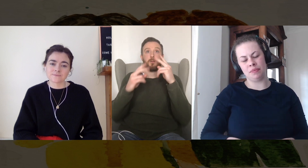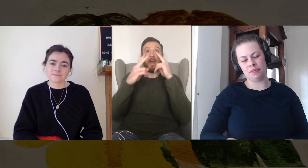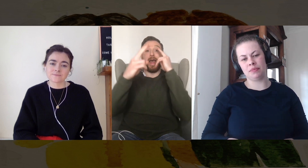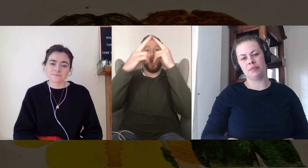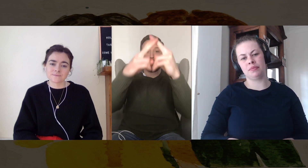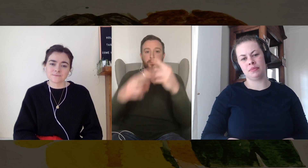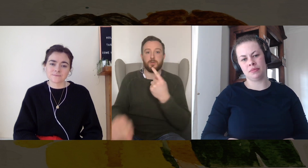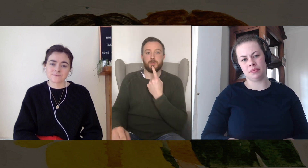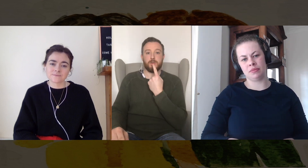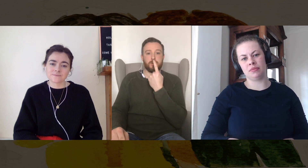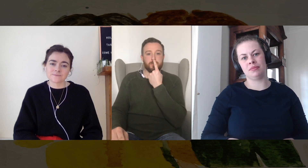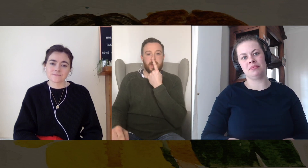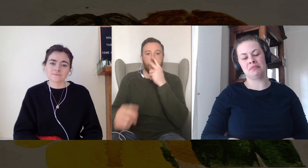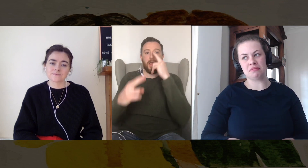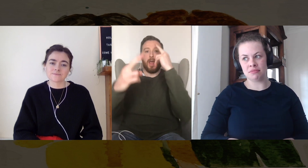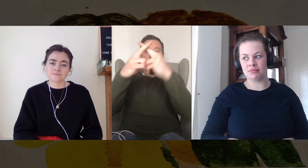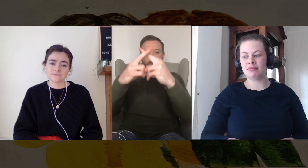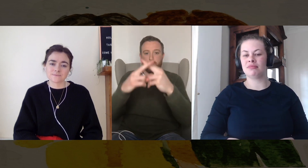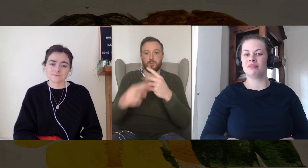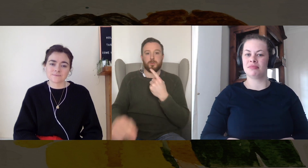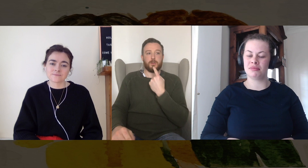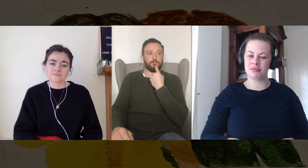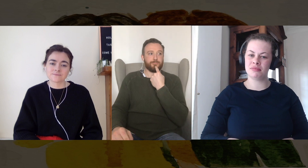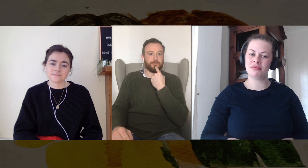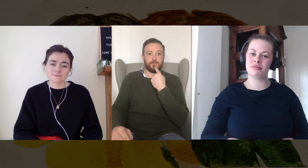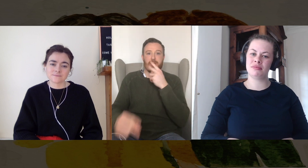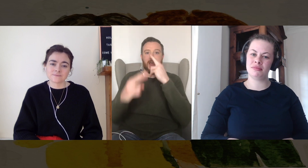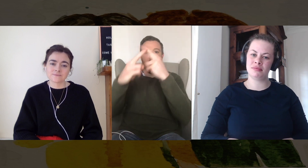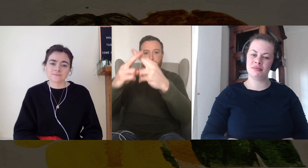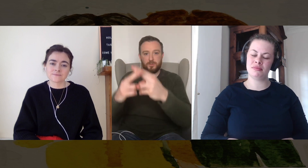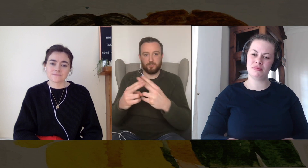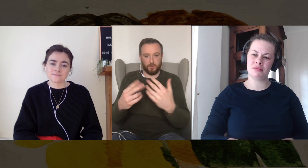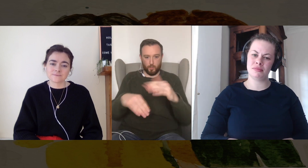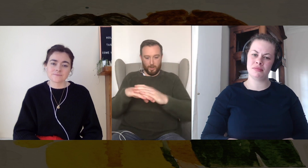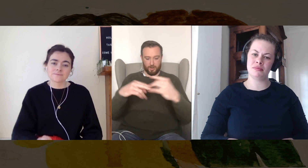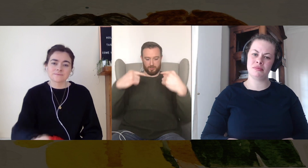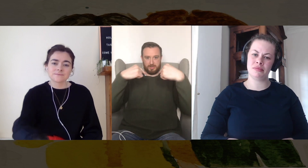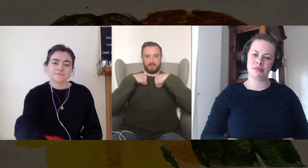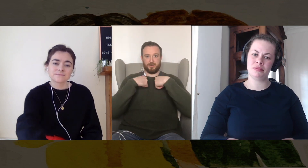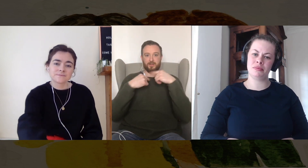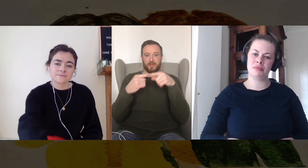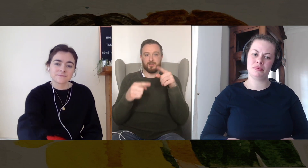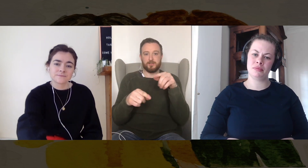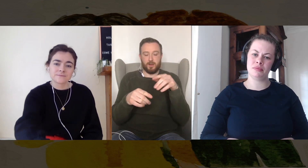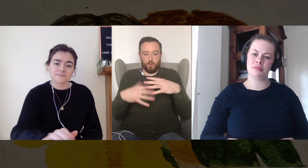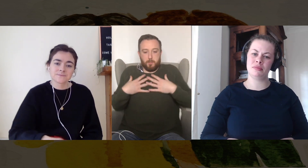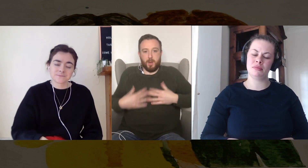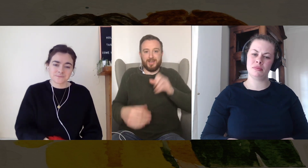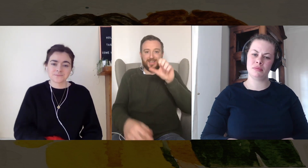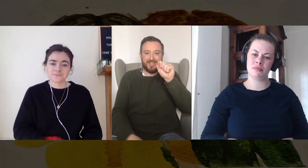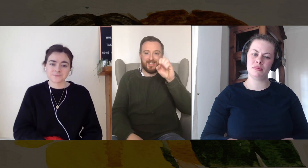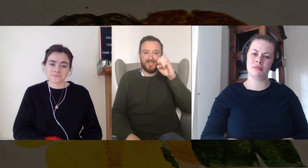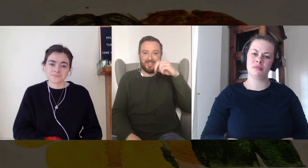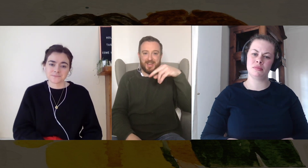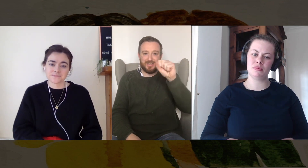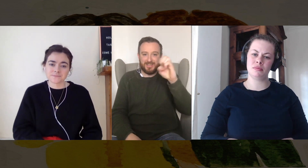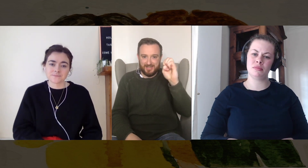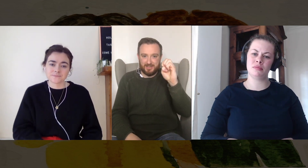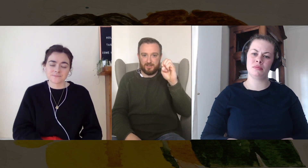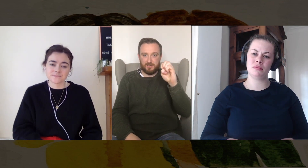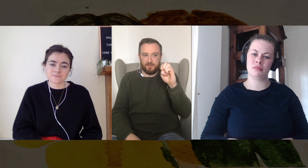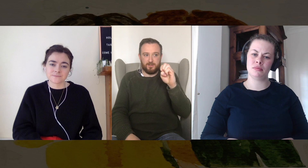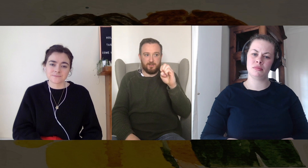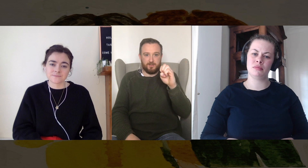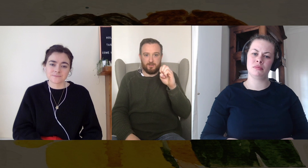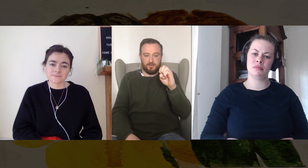ability to look inward. And then make a choice based on that, right? Yeah. If you think of all our senses look outwards into the